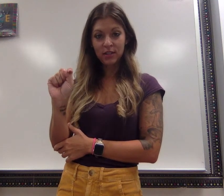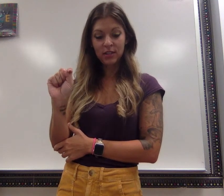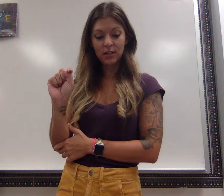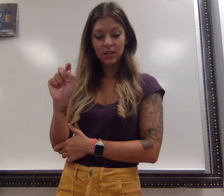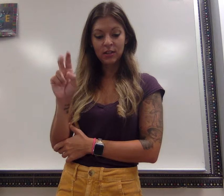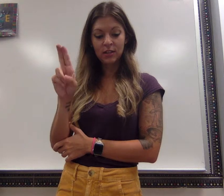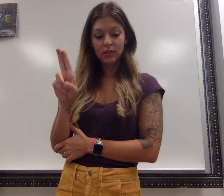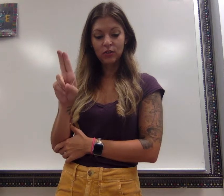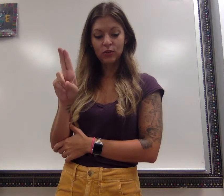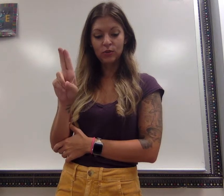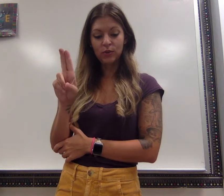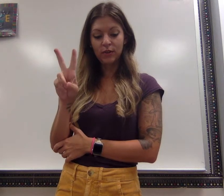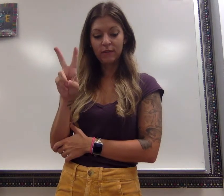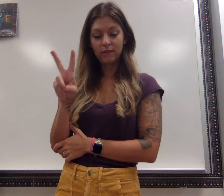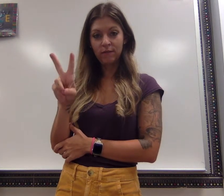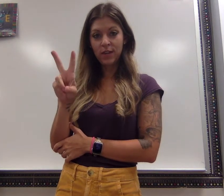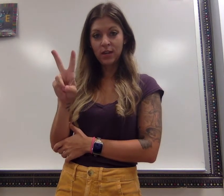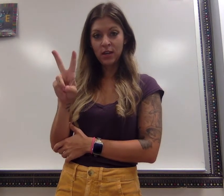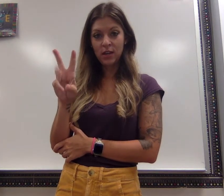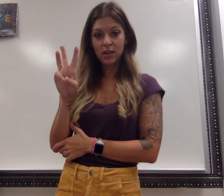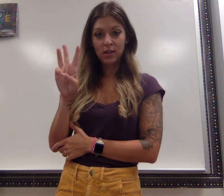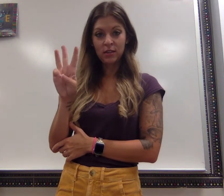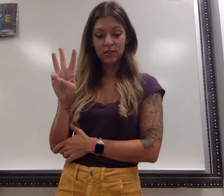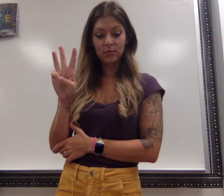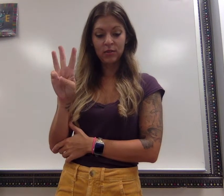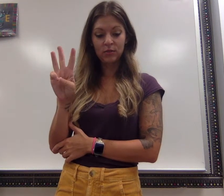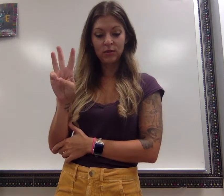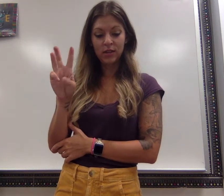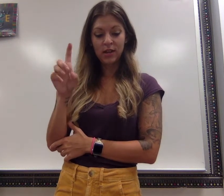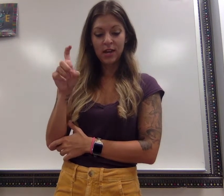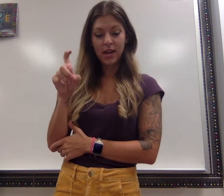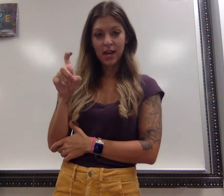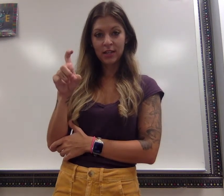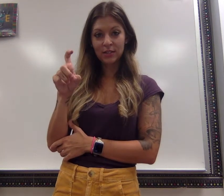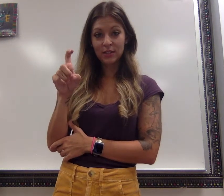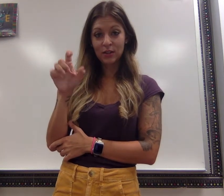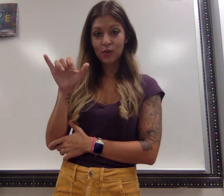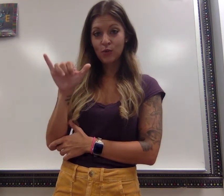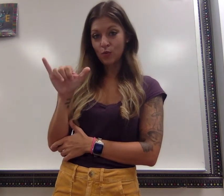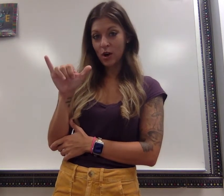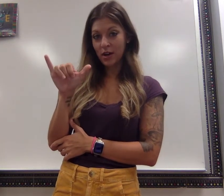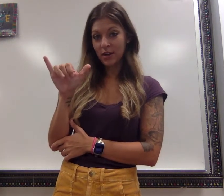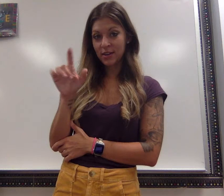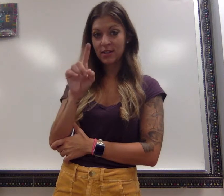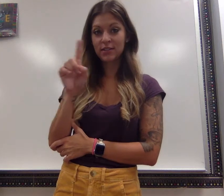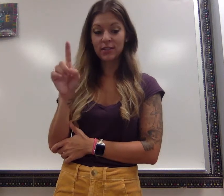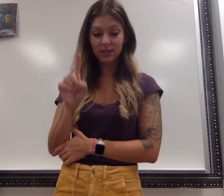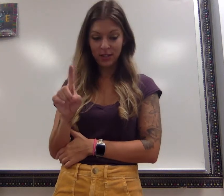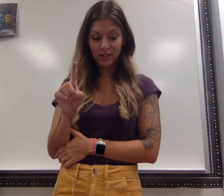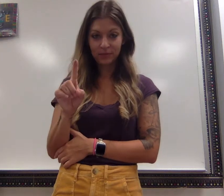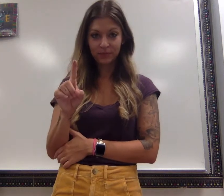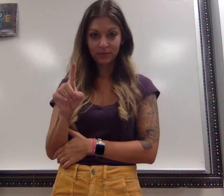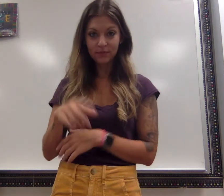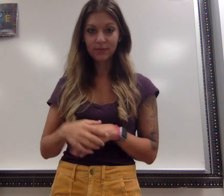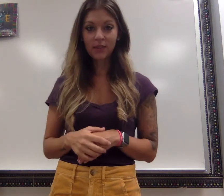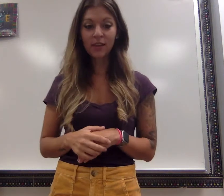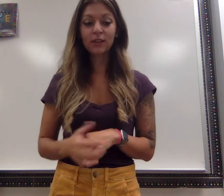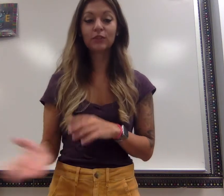T, U, V, W, X, Y, Z. So make